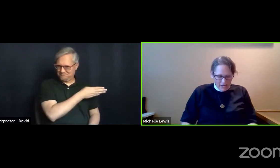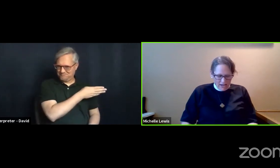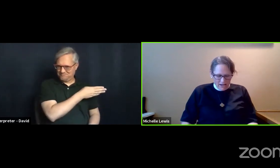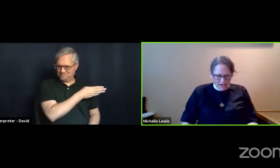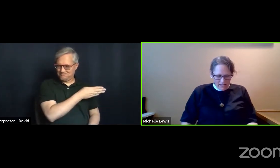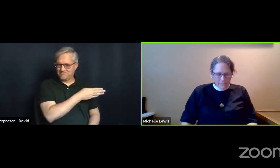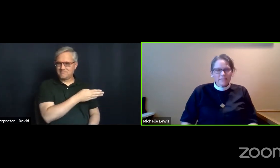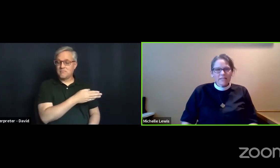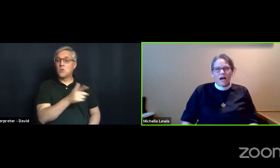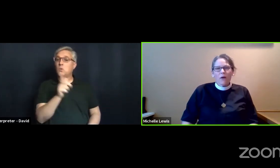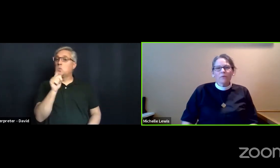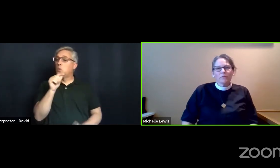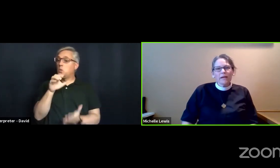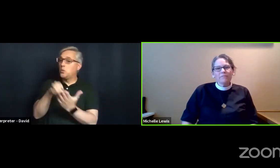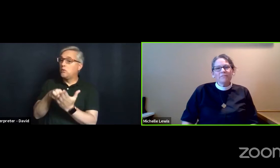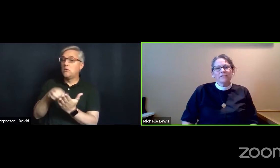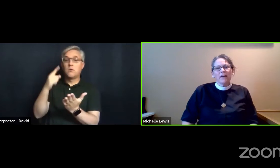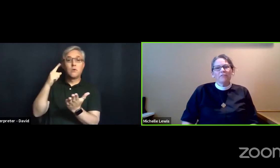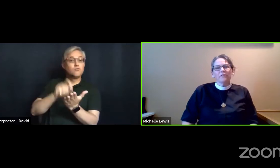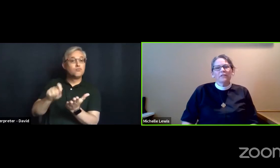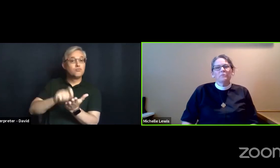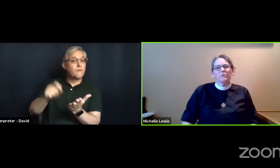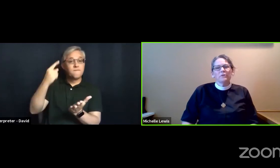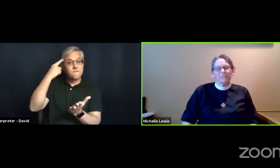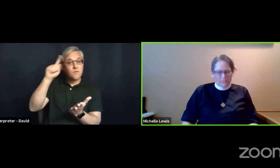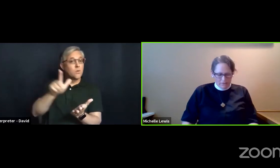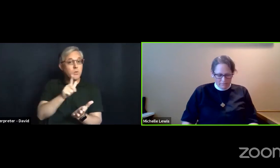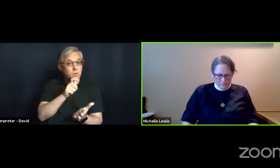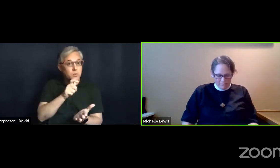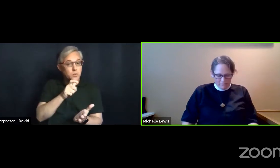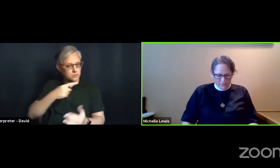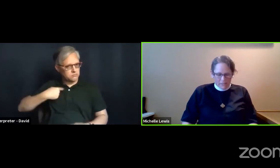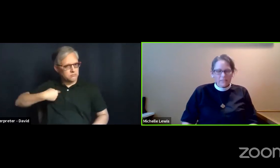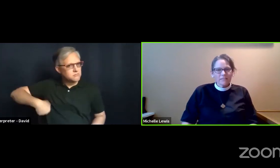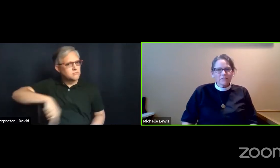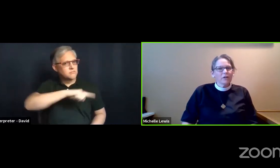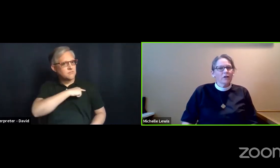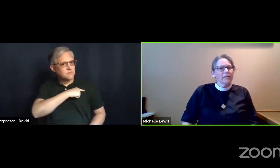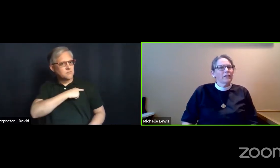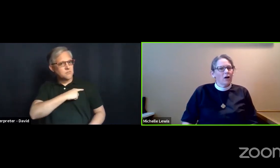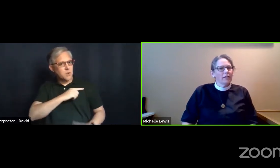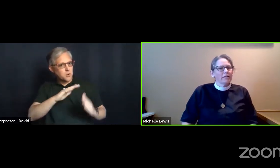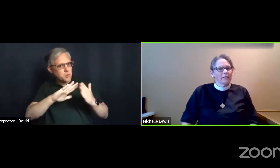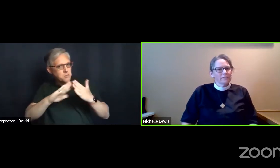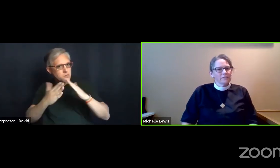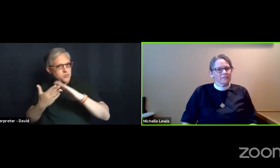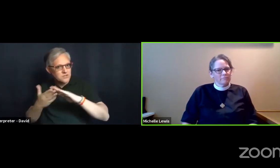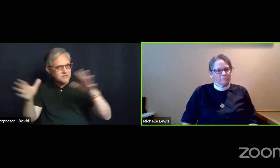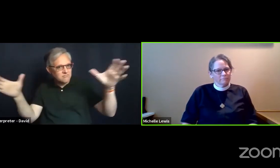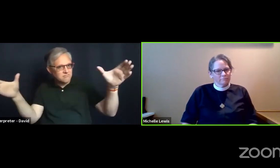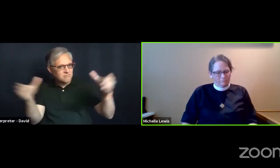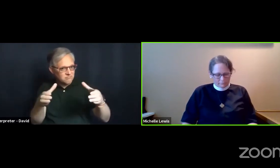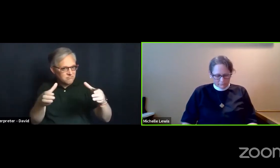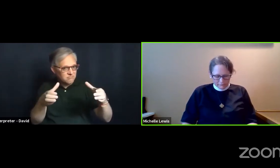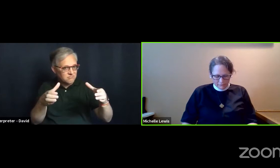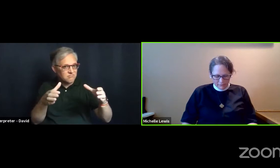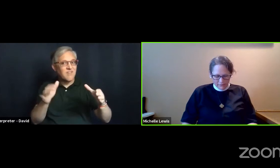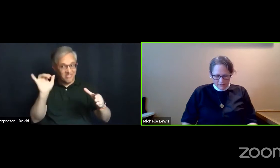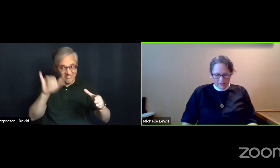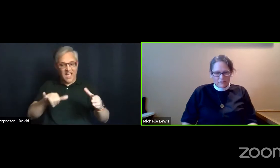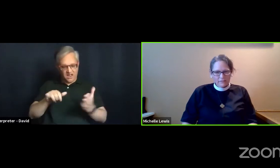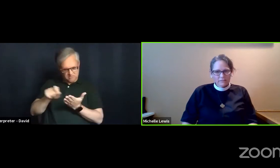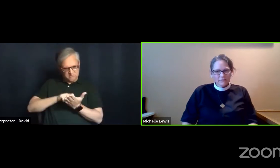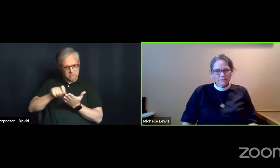Instead, it is our life together in community that is the target audience.